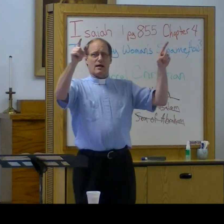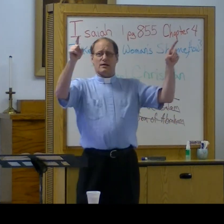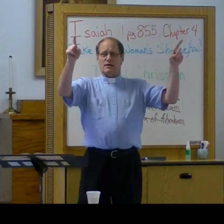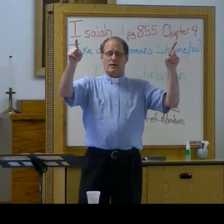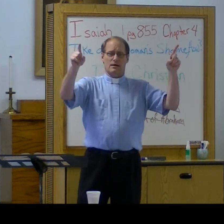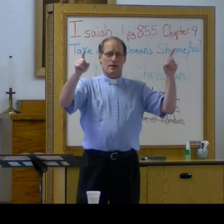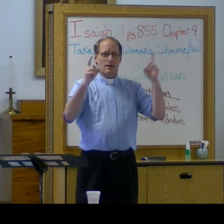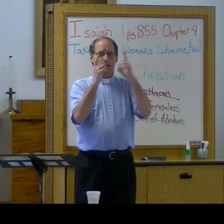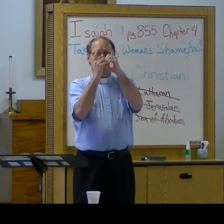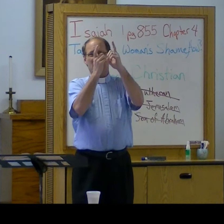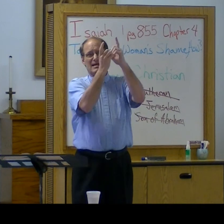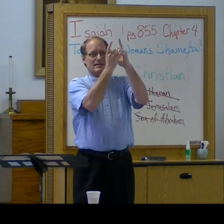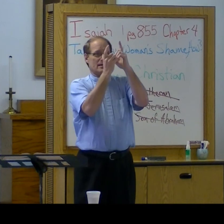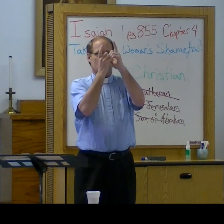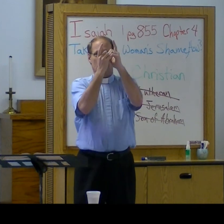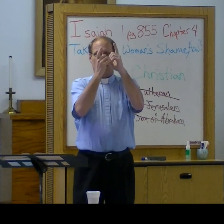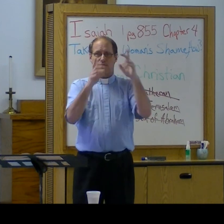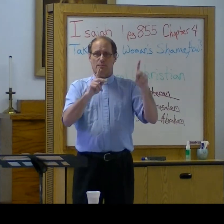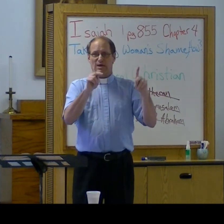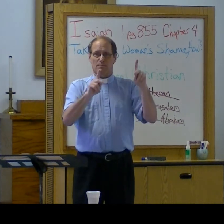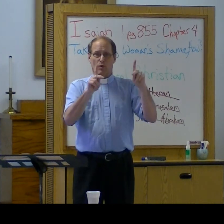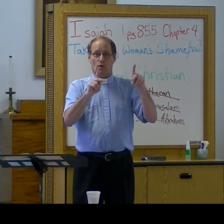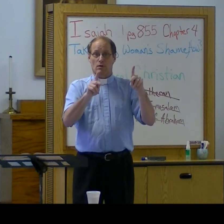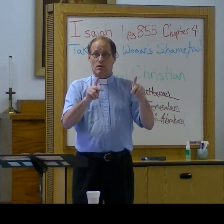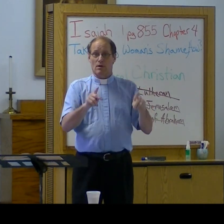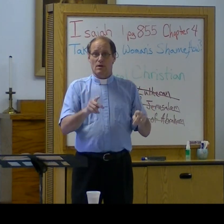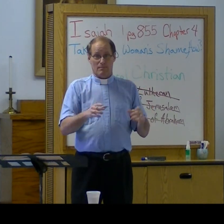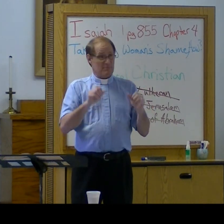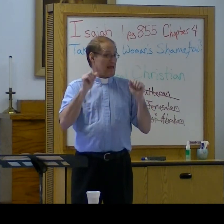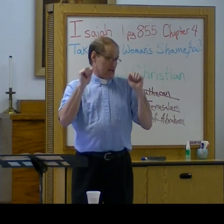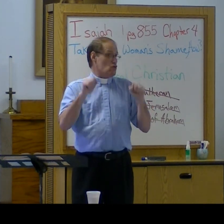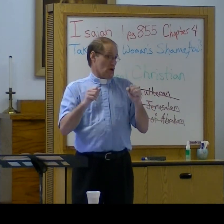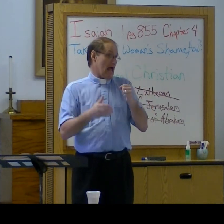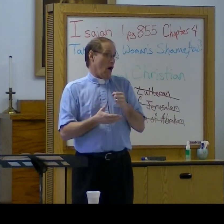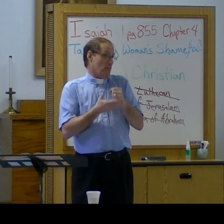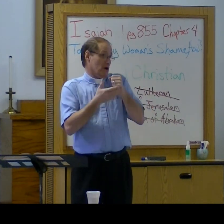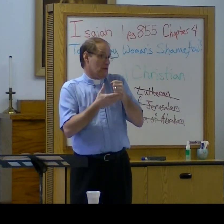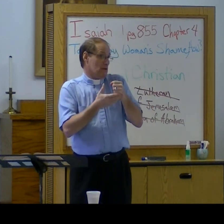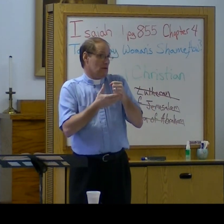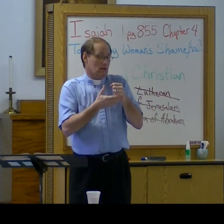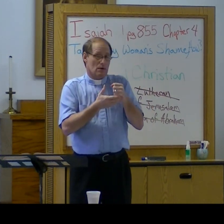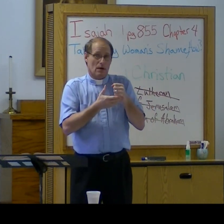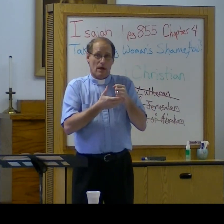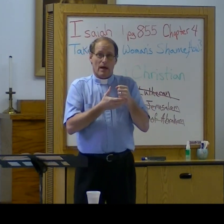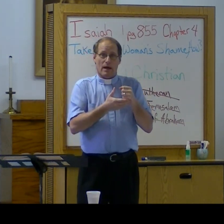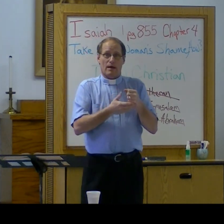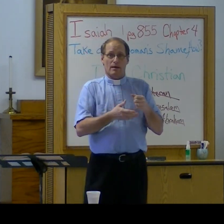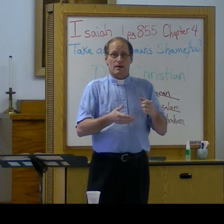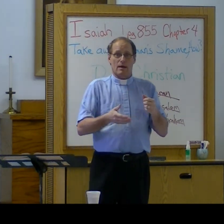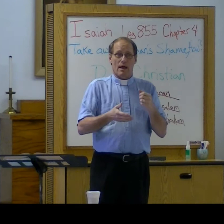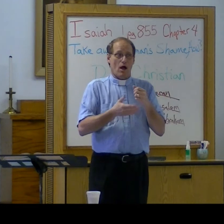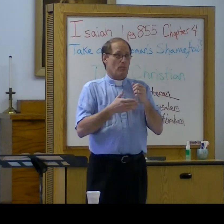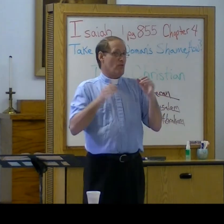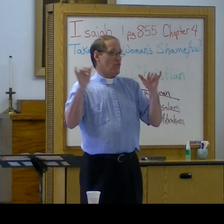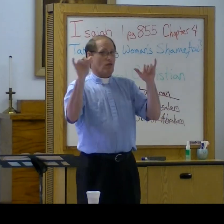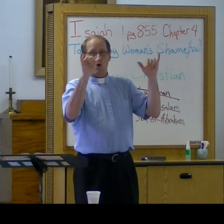and meet the people that he could help. And help